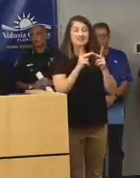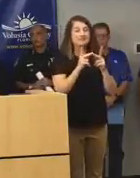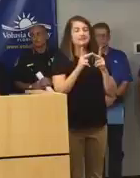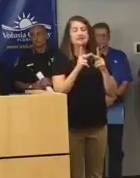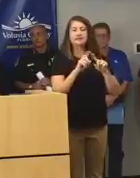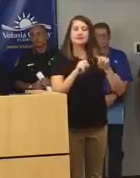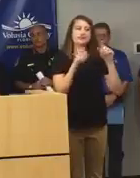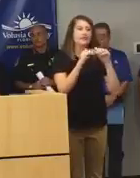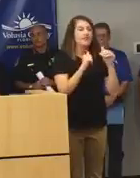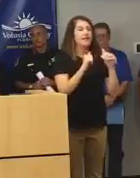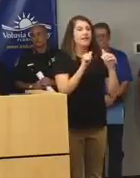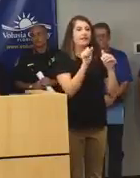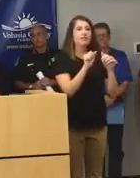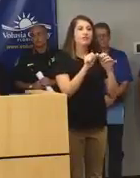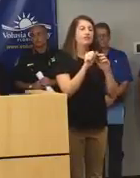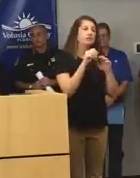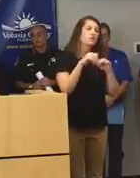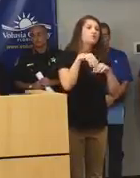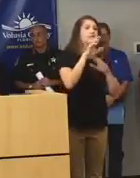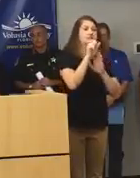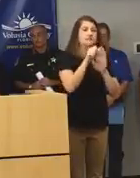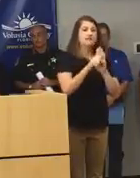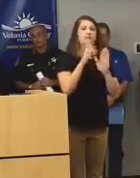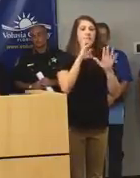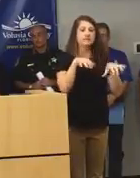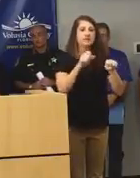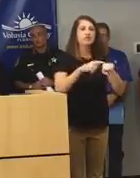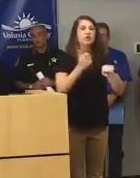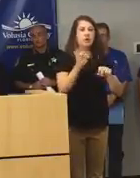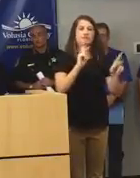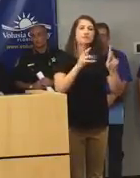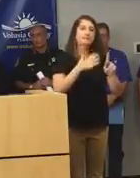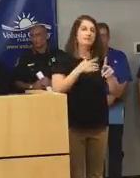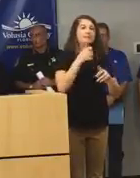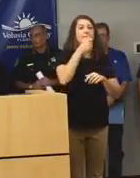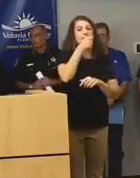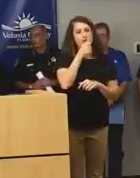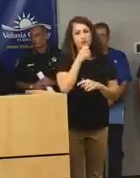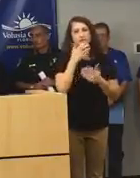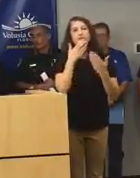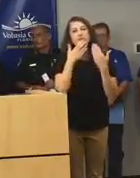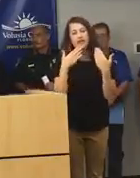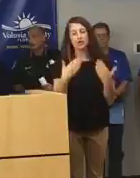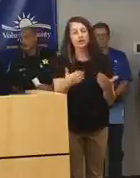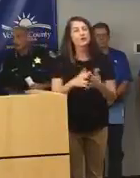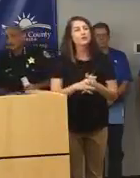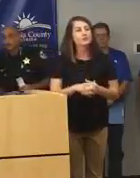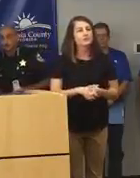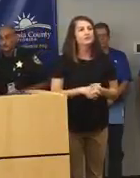damage in the rest of the state. It's going to take longer. So people are going to have to be patient. Thank you.